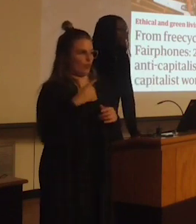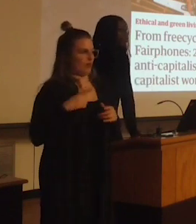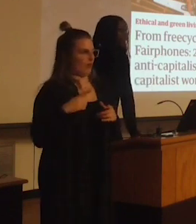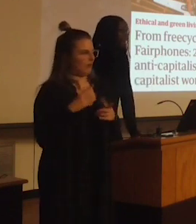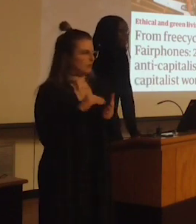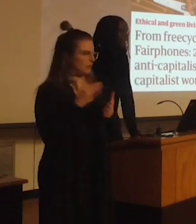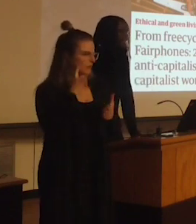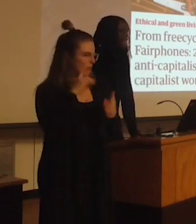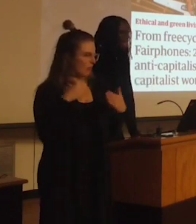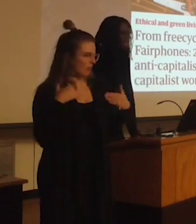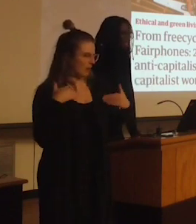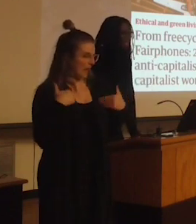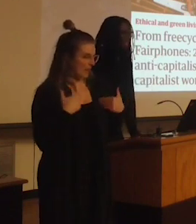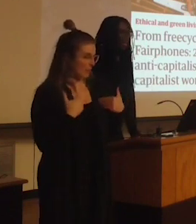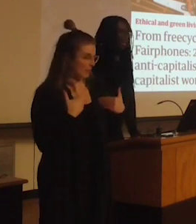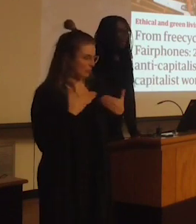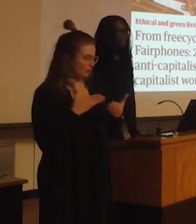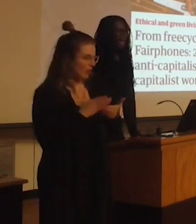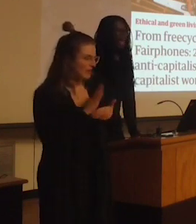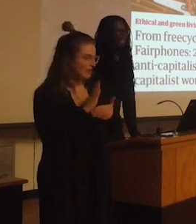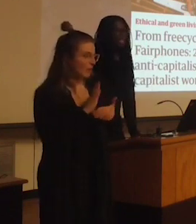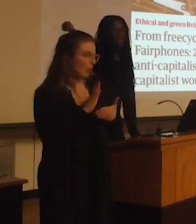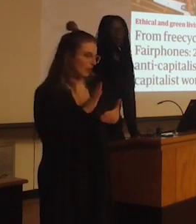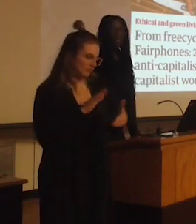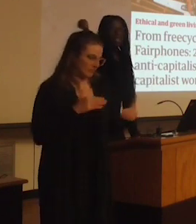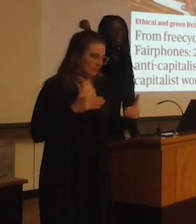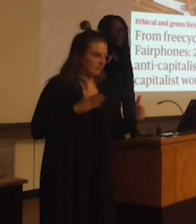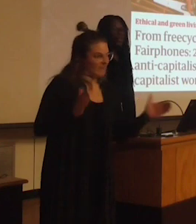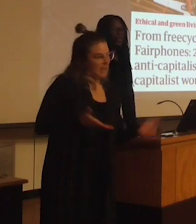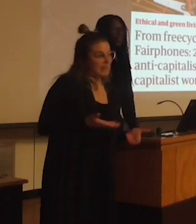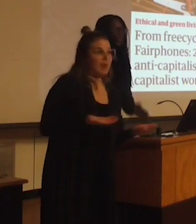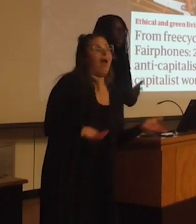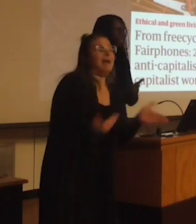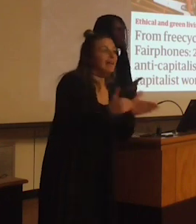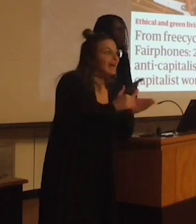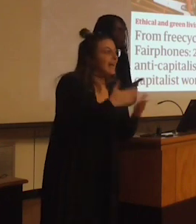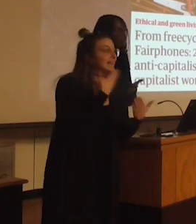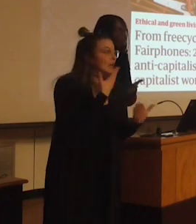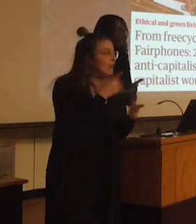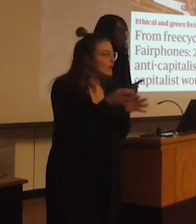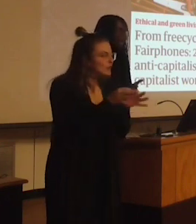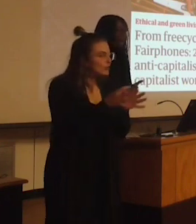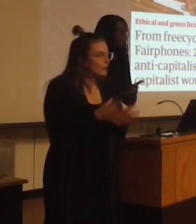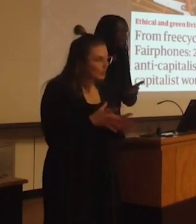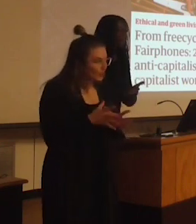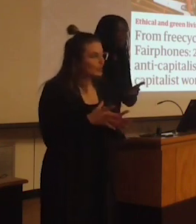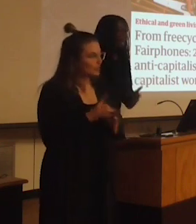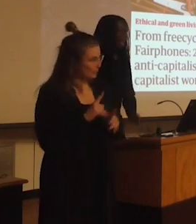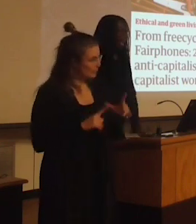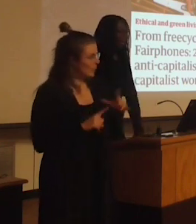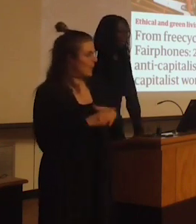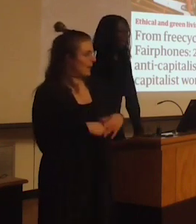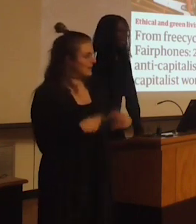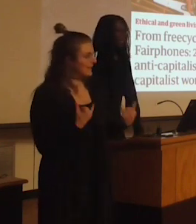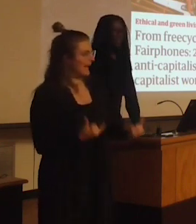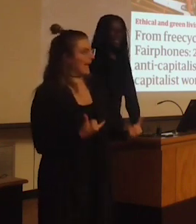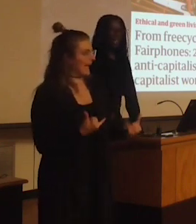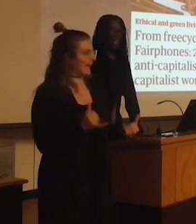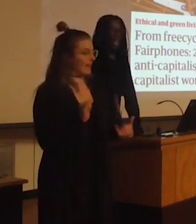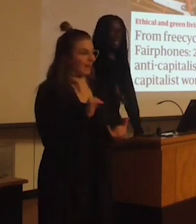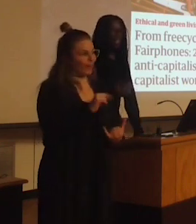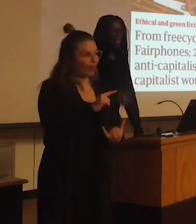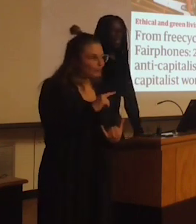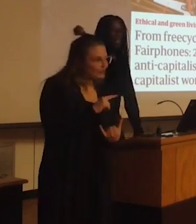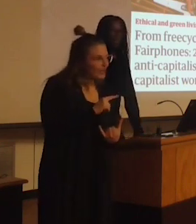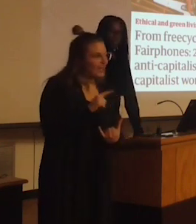for Animal Rights for having me again. And thank you also to the interpreters that we have here, like